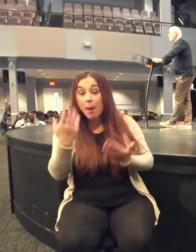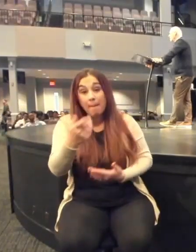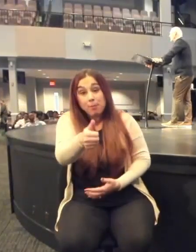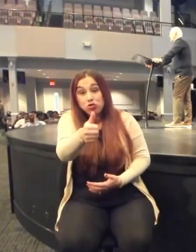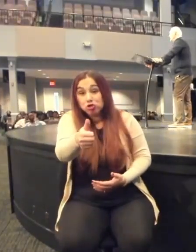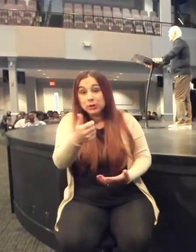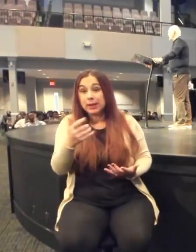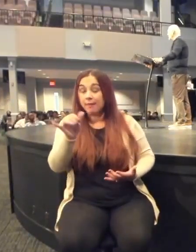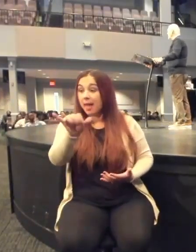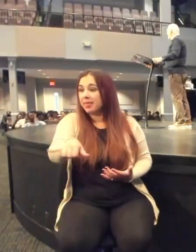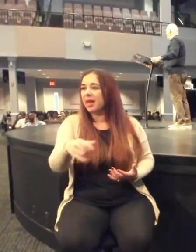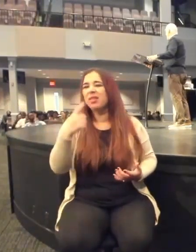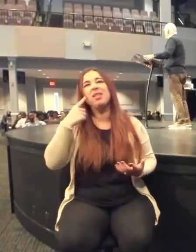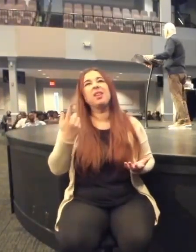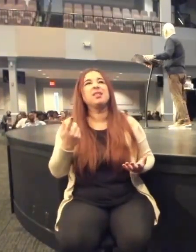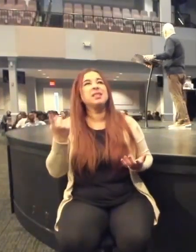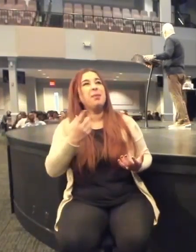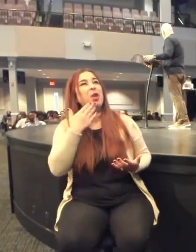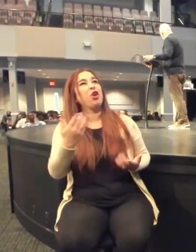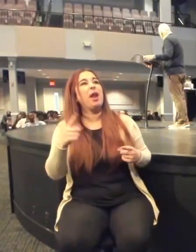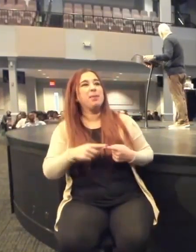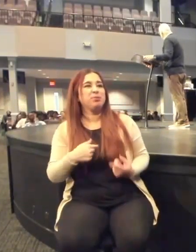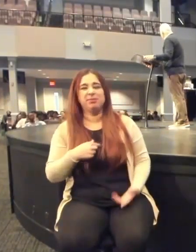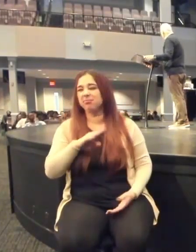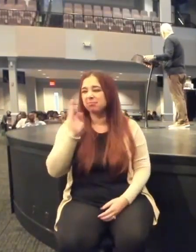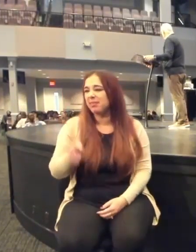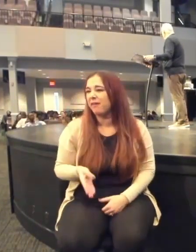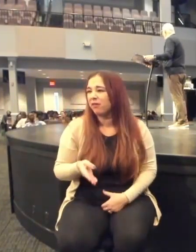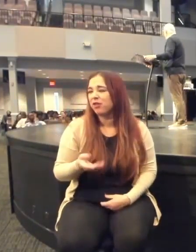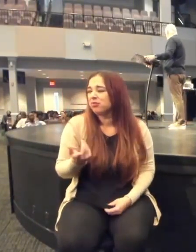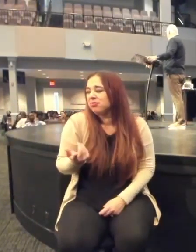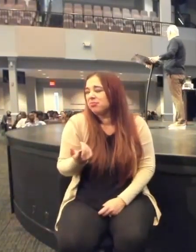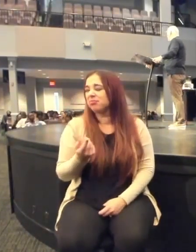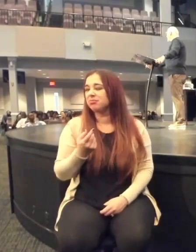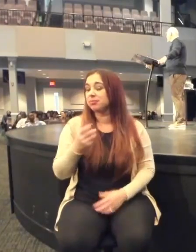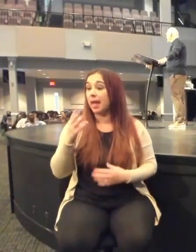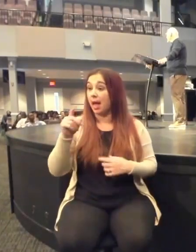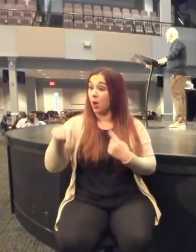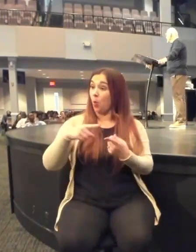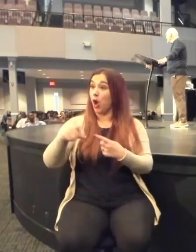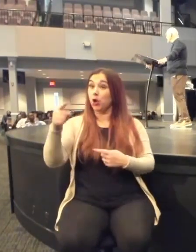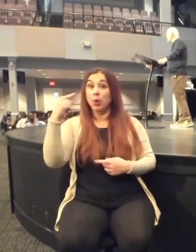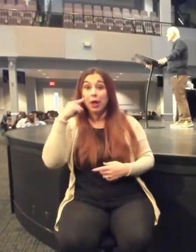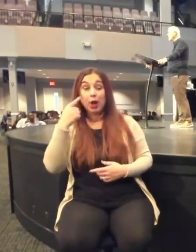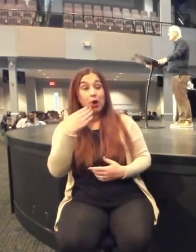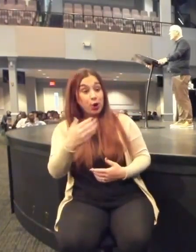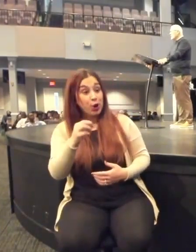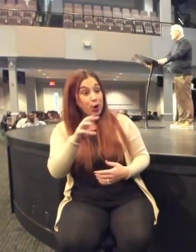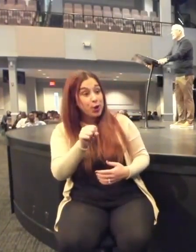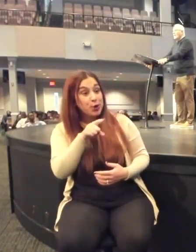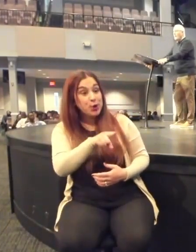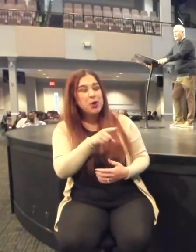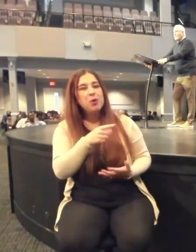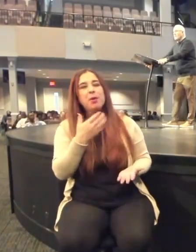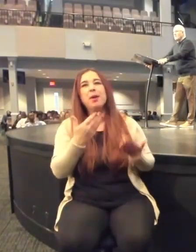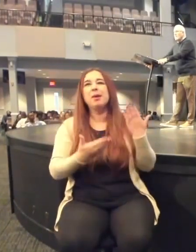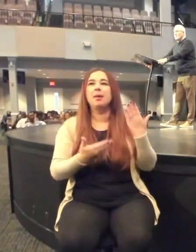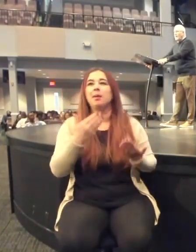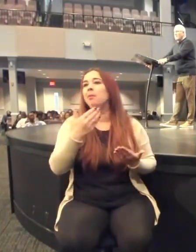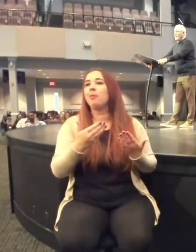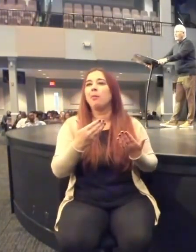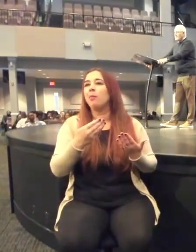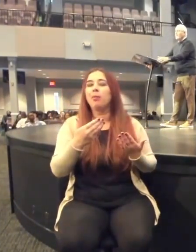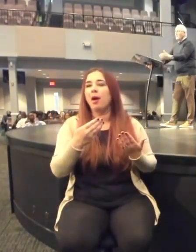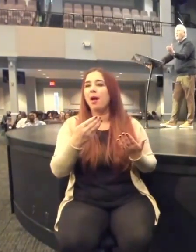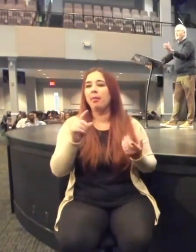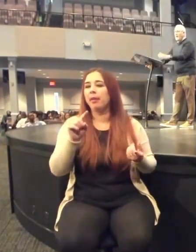It's hard to believe that anything good could ever happen to you. And maybe even when you hear good news, you tend to sort of counteract the good news